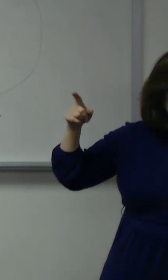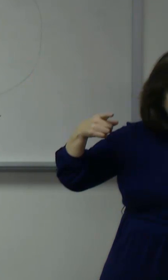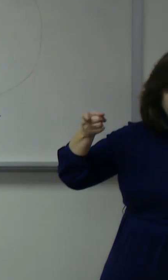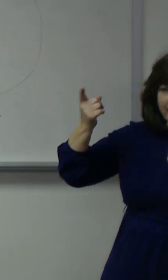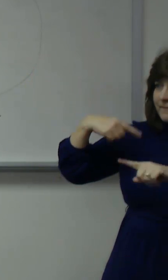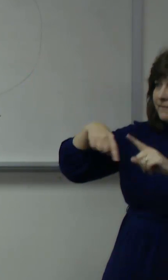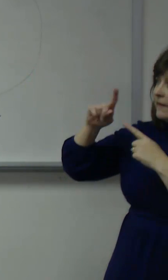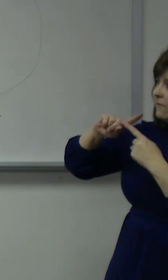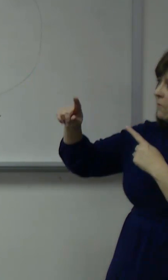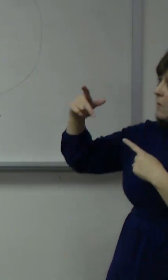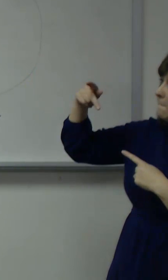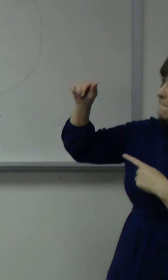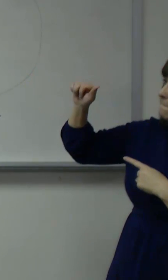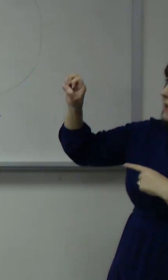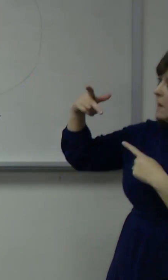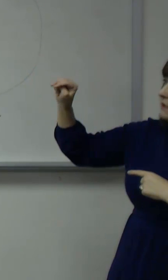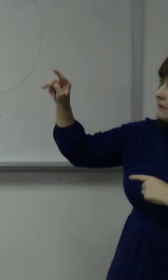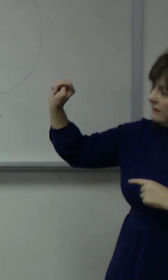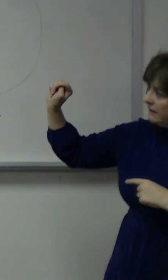or grandparents?